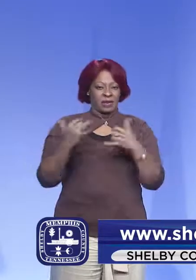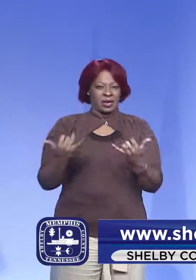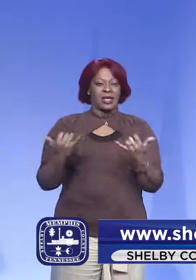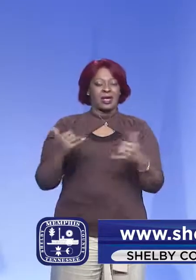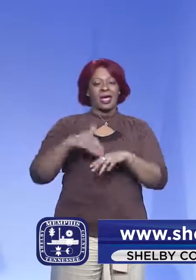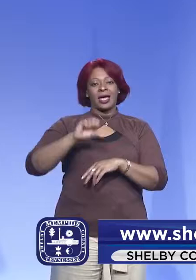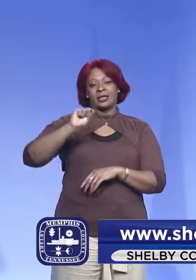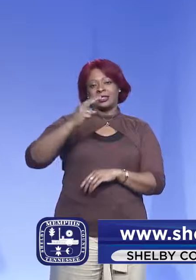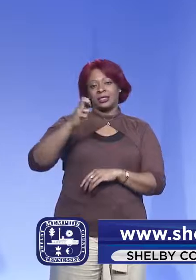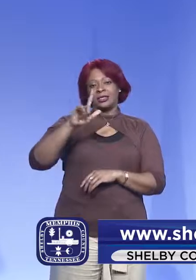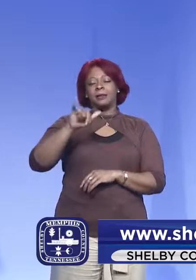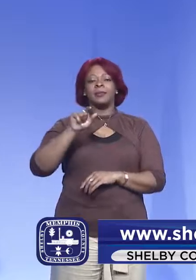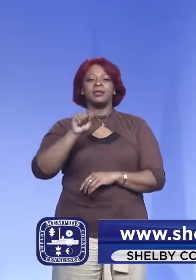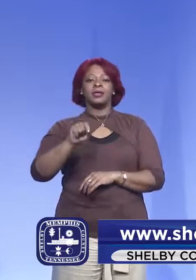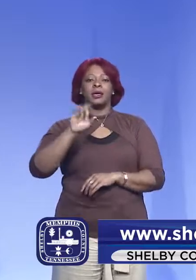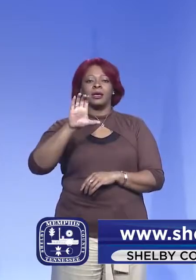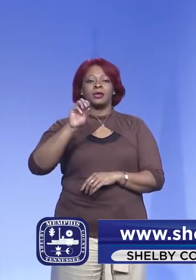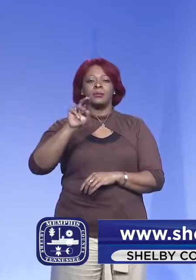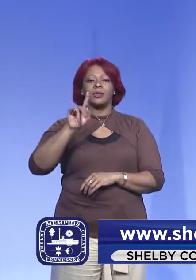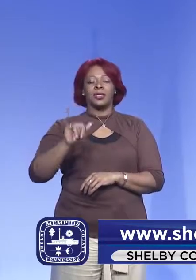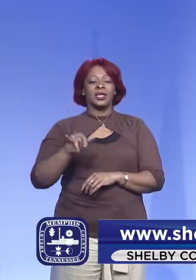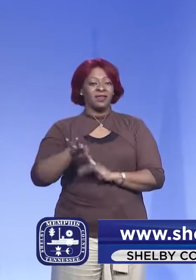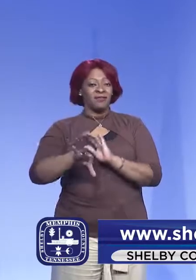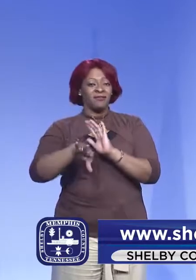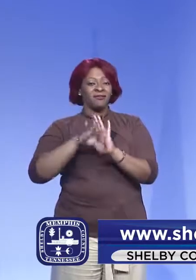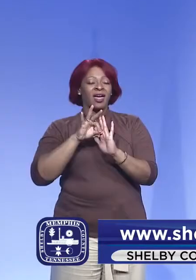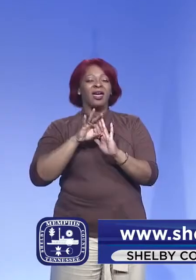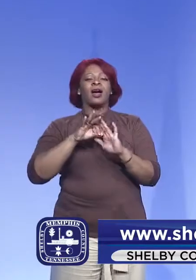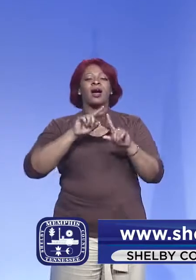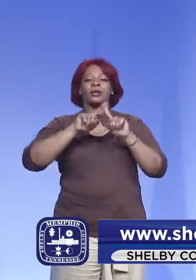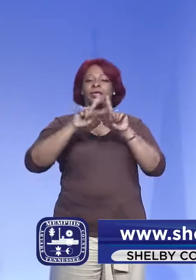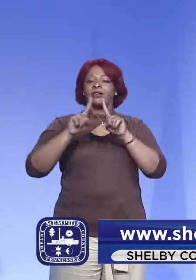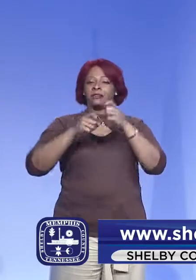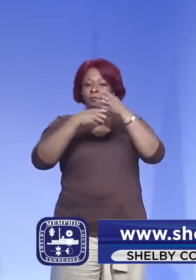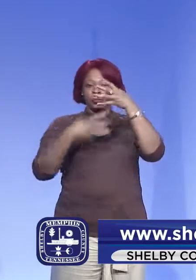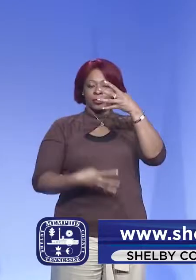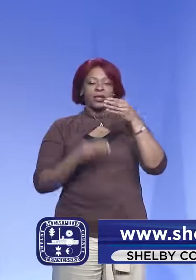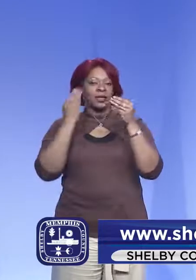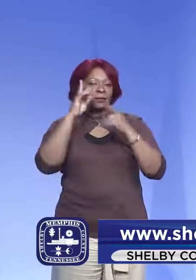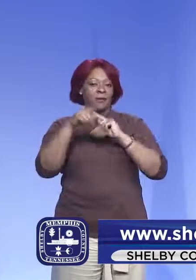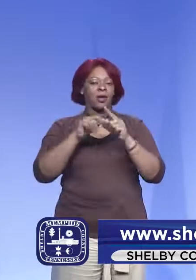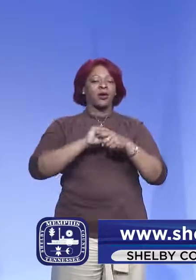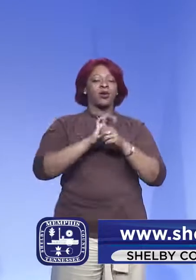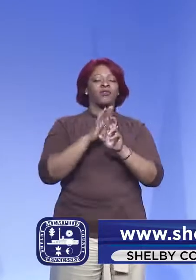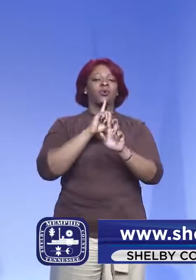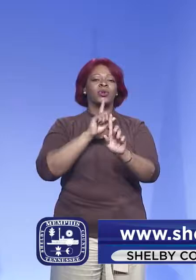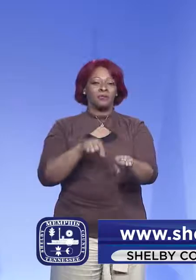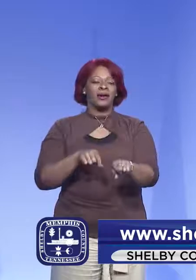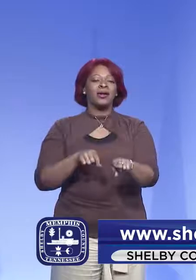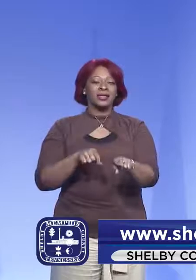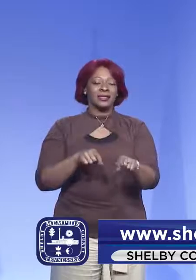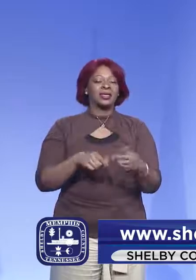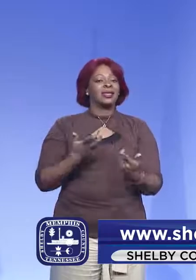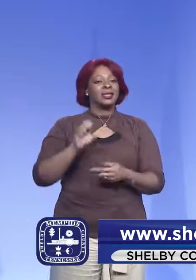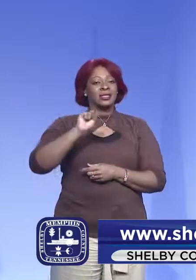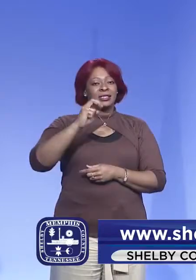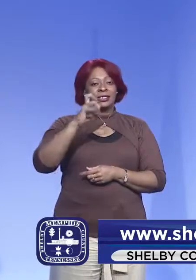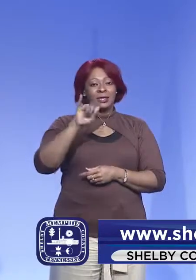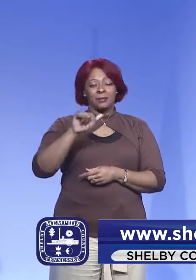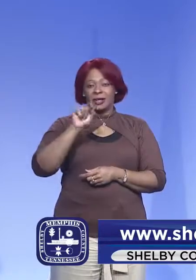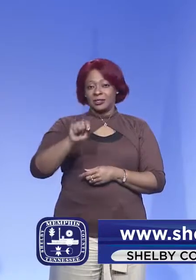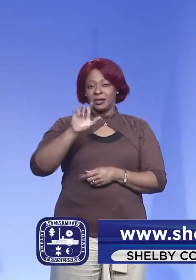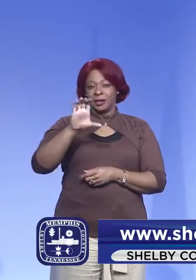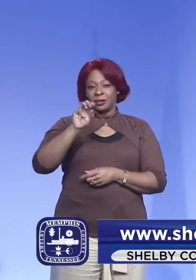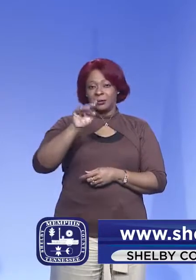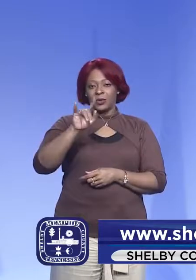at Shelby.community, where you'll find a host of information about the COVID response efforts. Again,